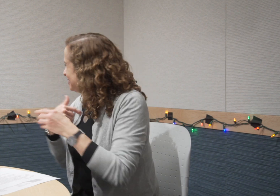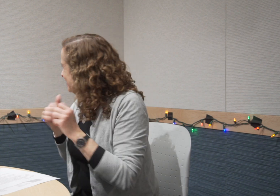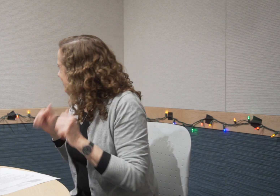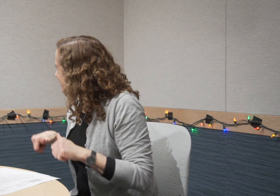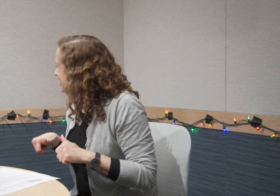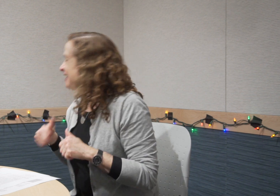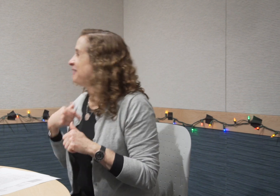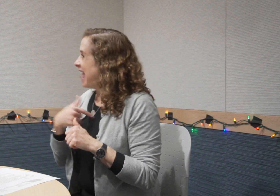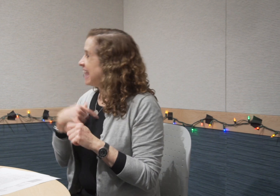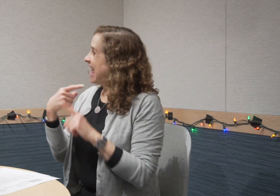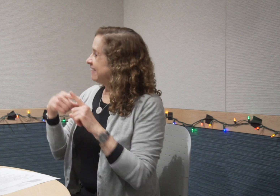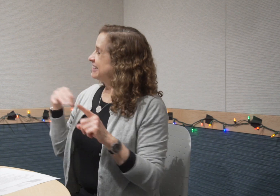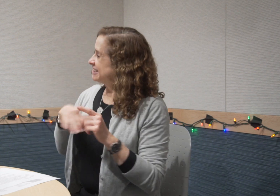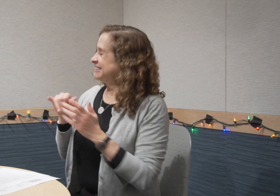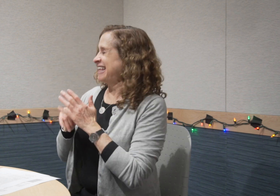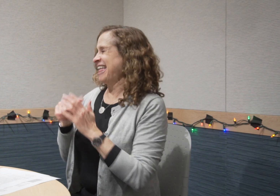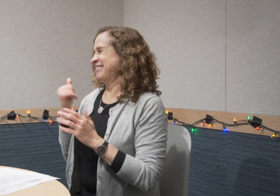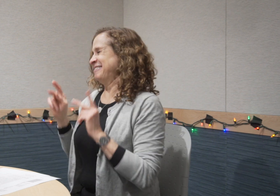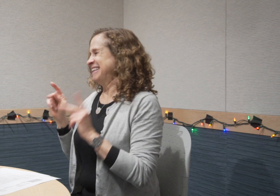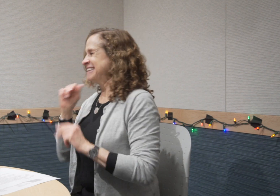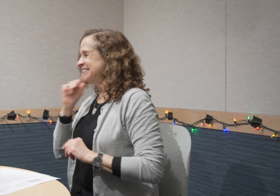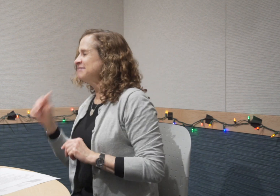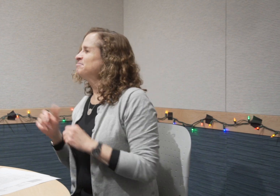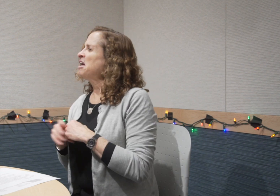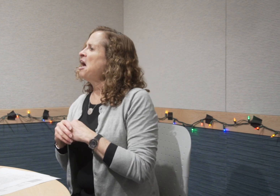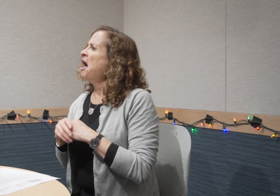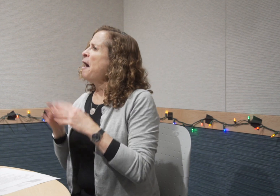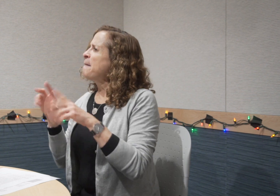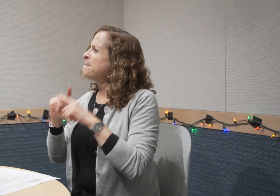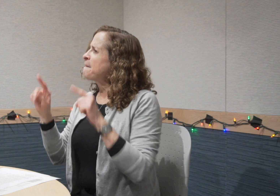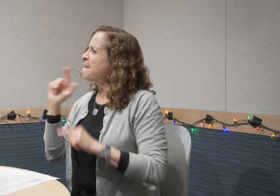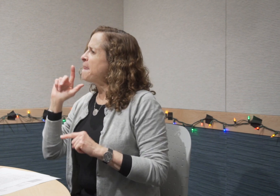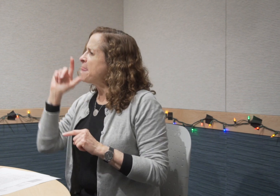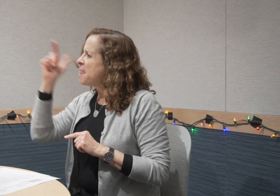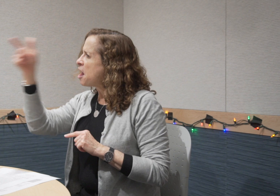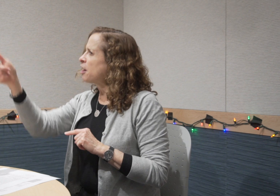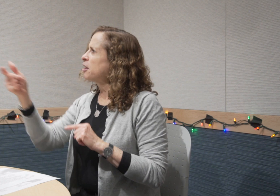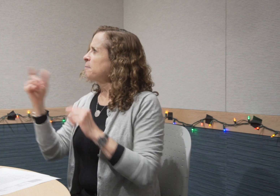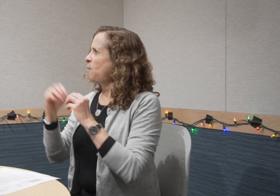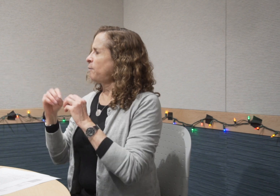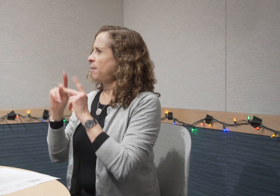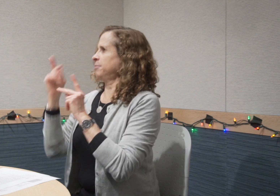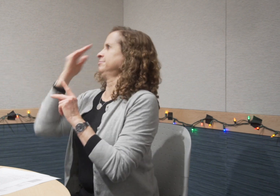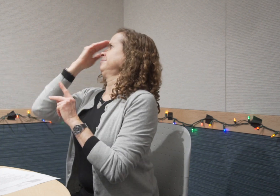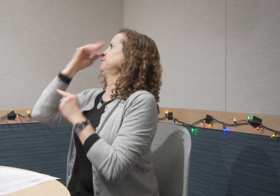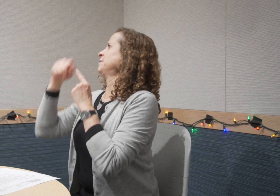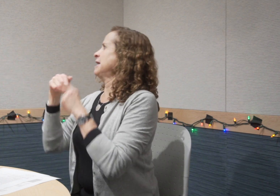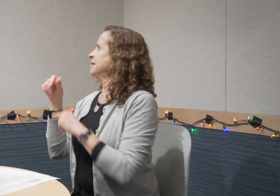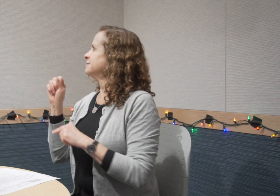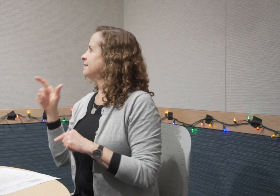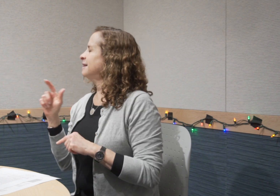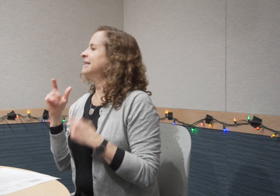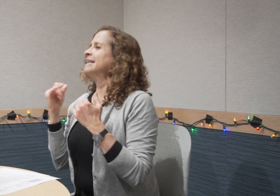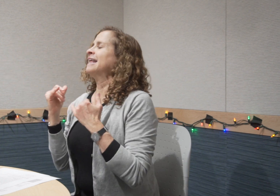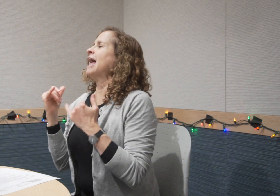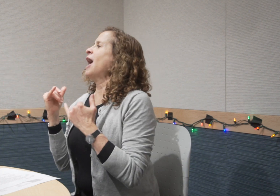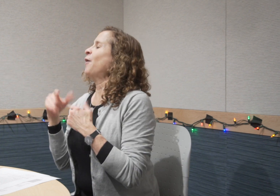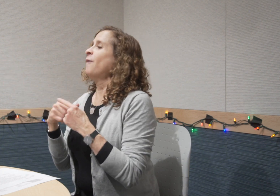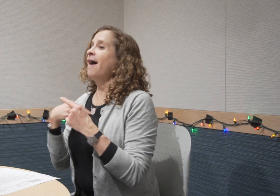through windows. So we had our advantages that other people didn't. But eventually, more and more people became aware